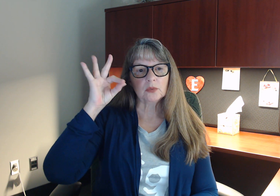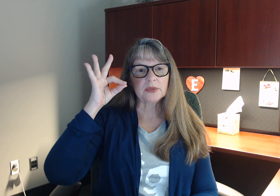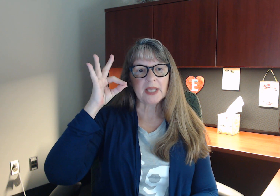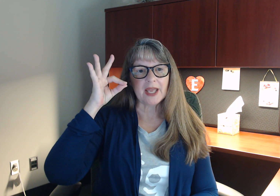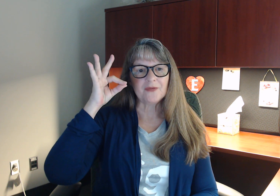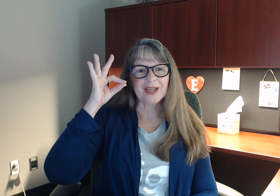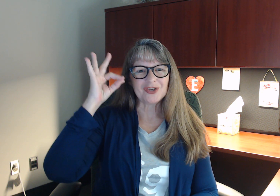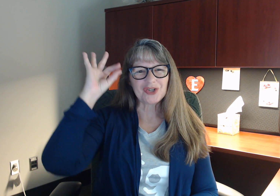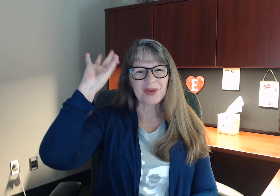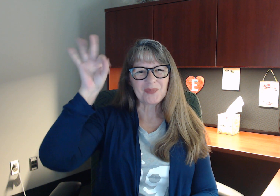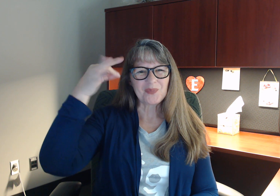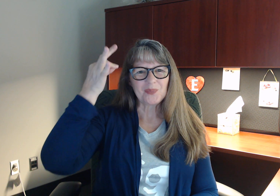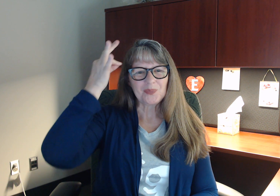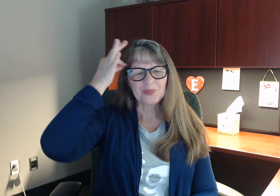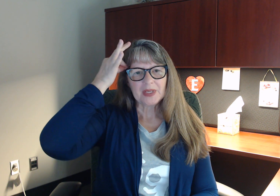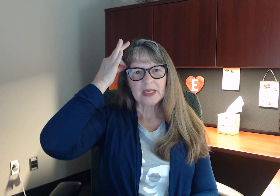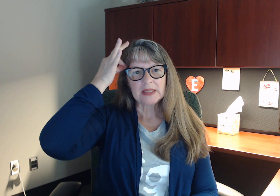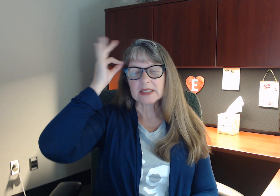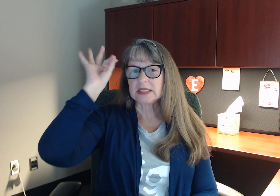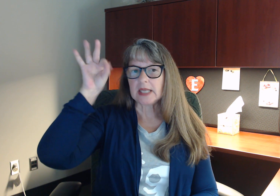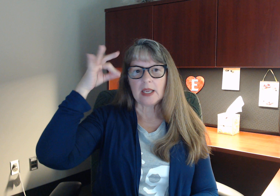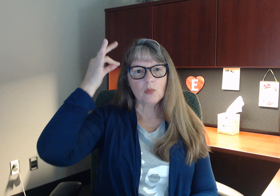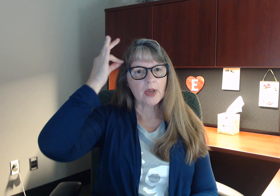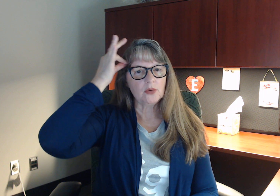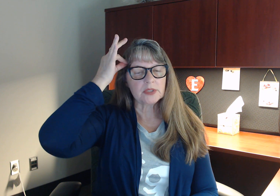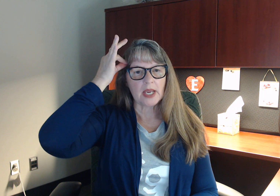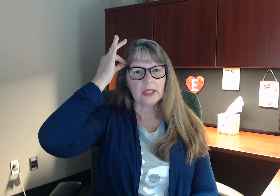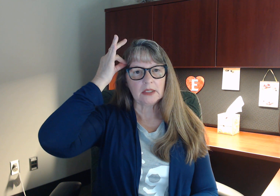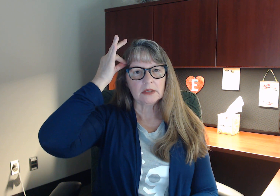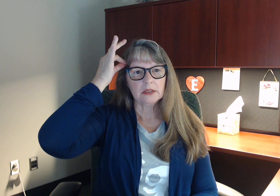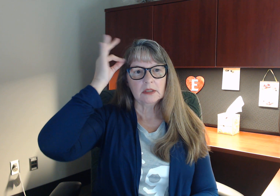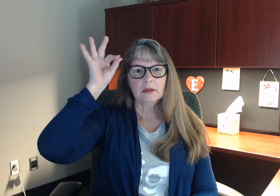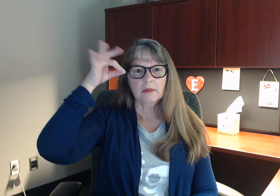the F hand shape. The same way you sign it.